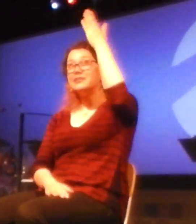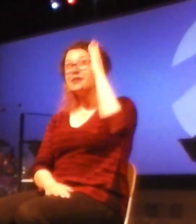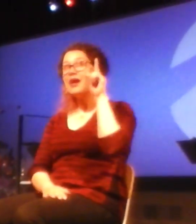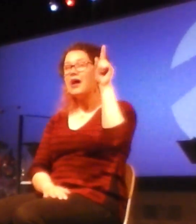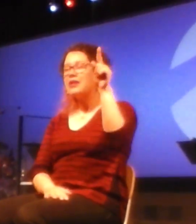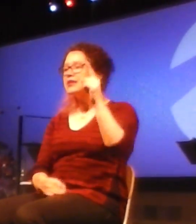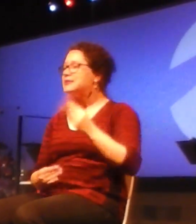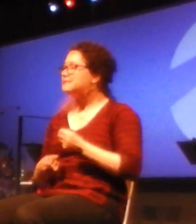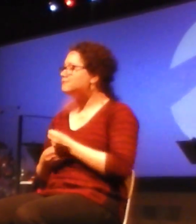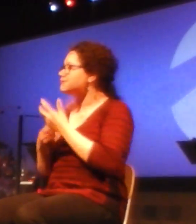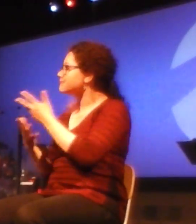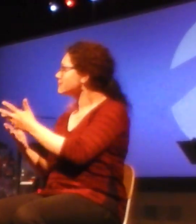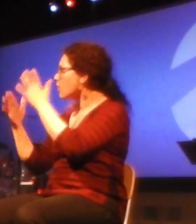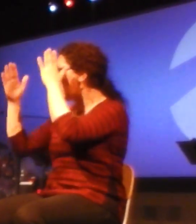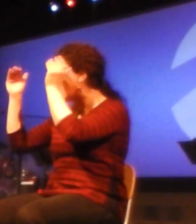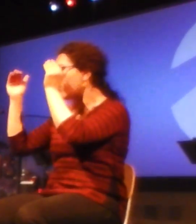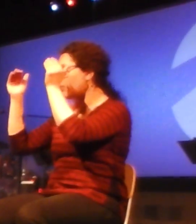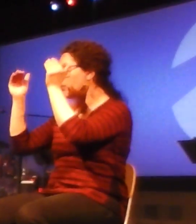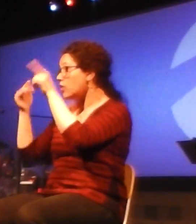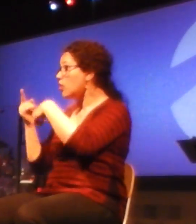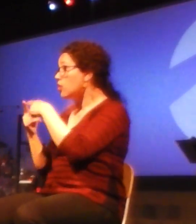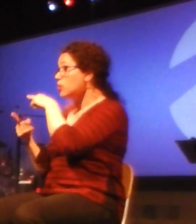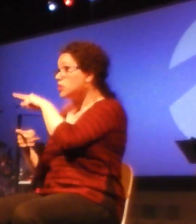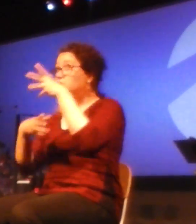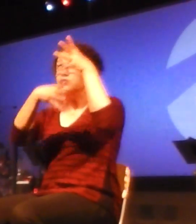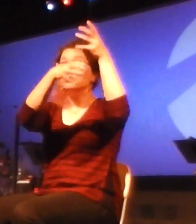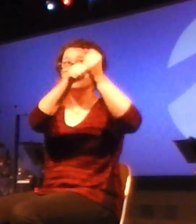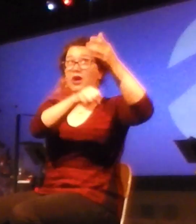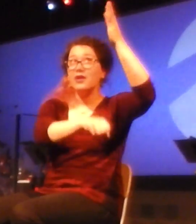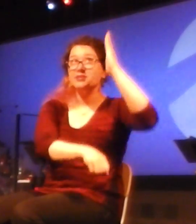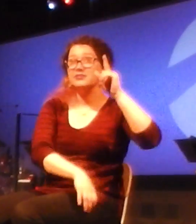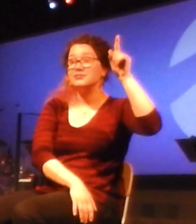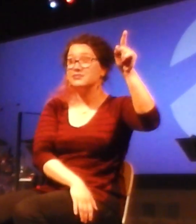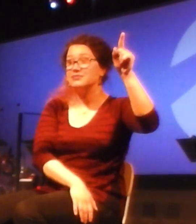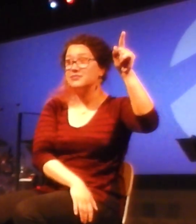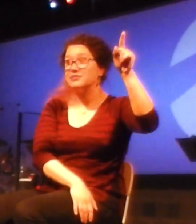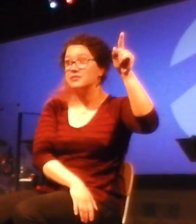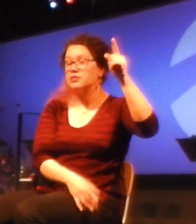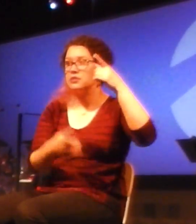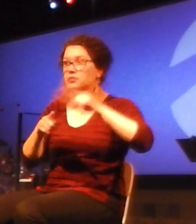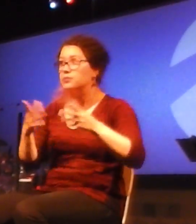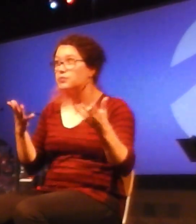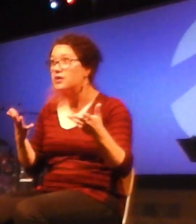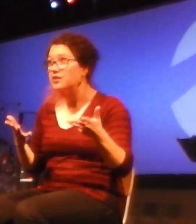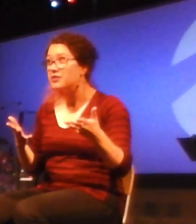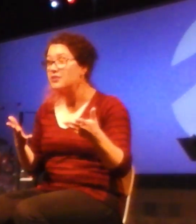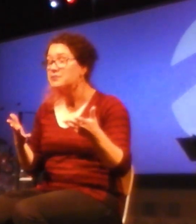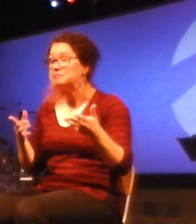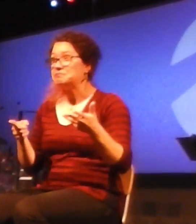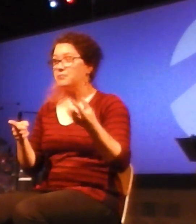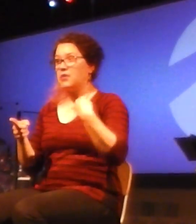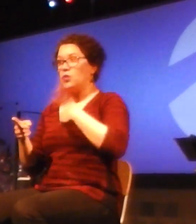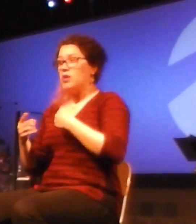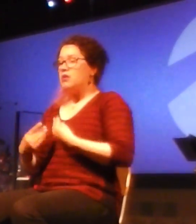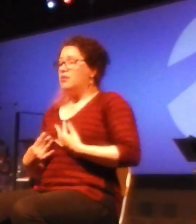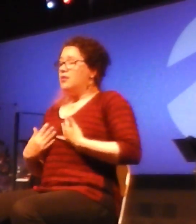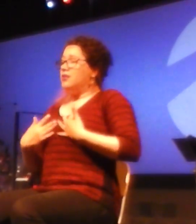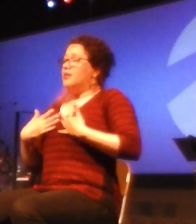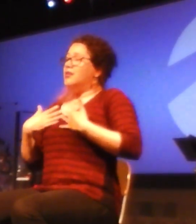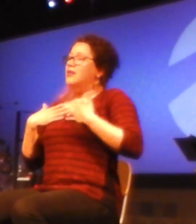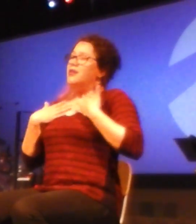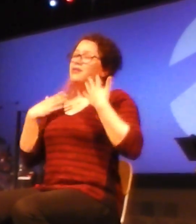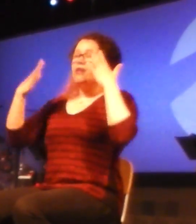And so when you put your trust in him, as you put your trust in him, what ends up happening is that we overflow